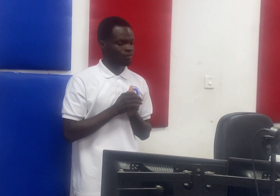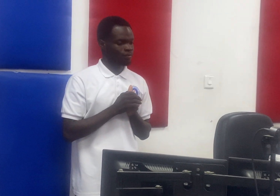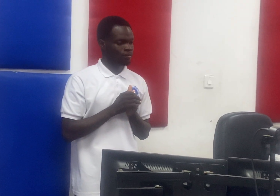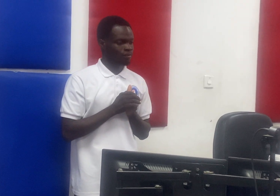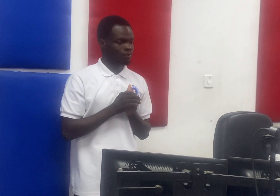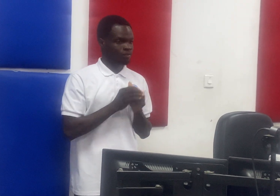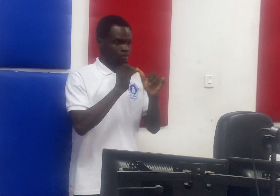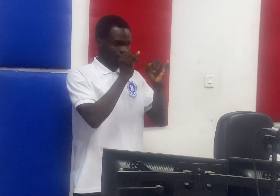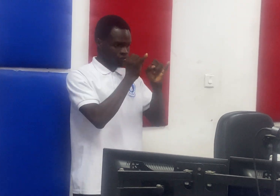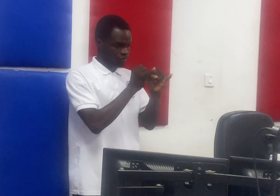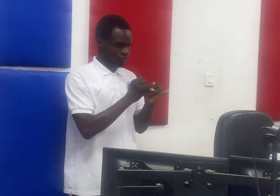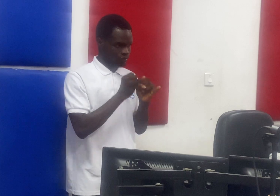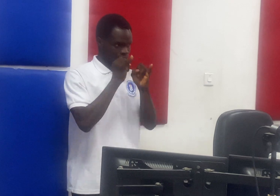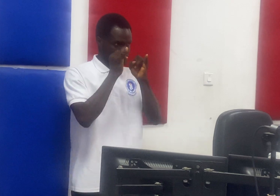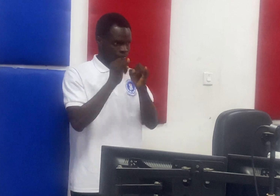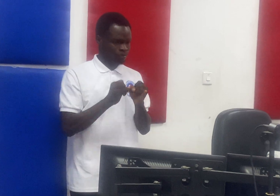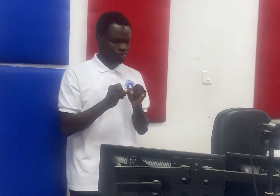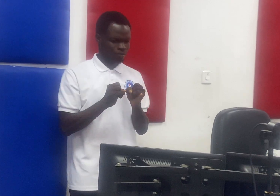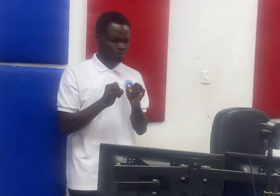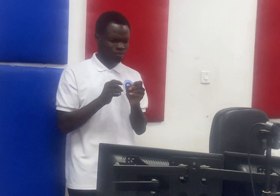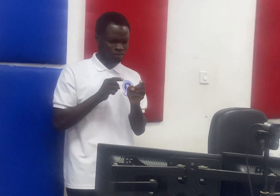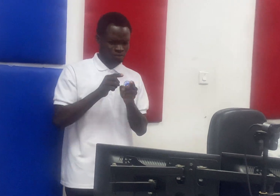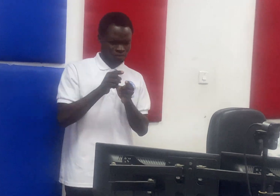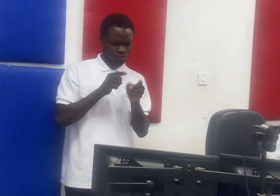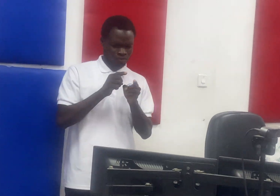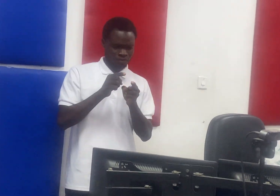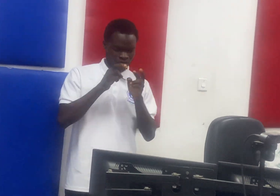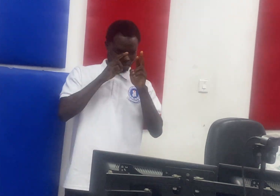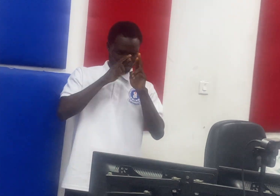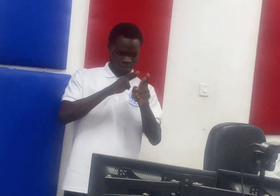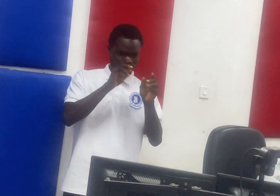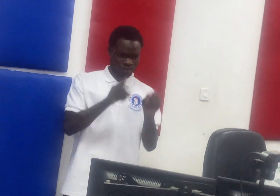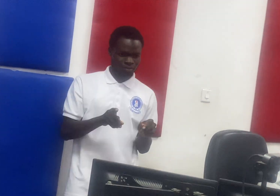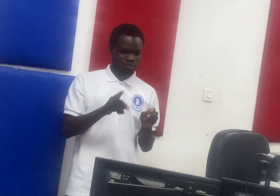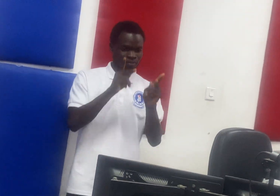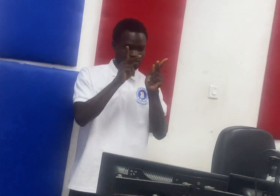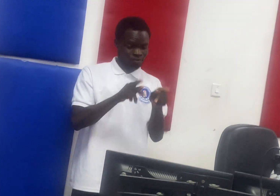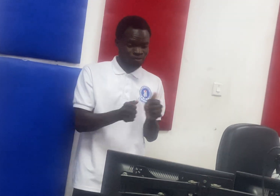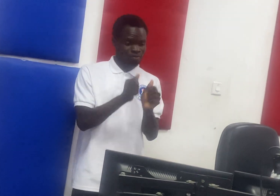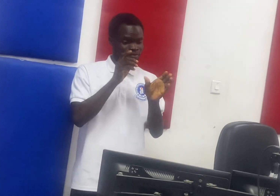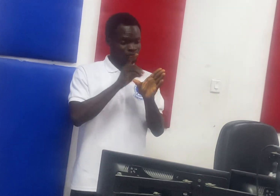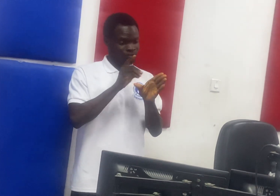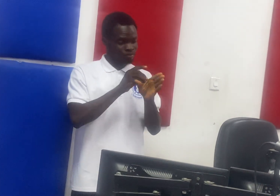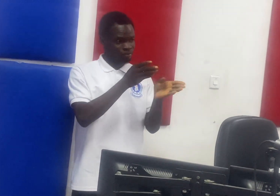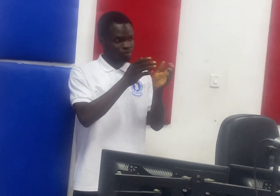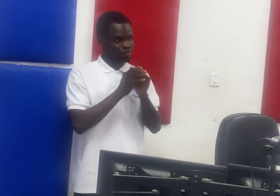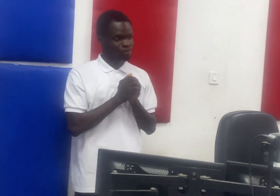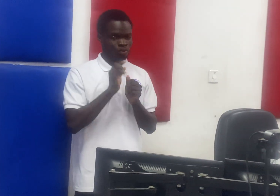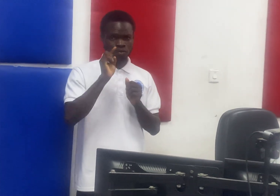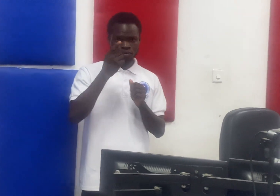Individuals, what they should do is to respect persons with disability. One, they have to